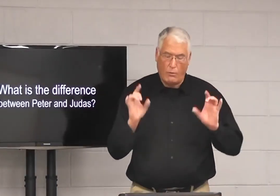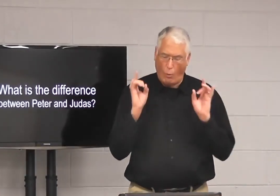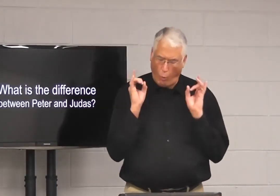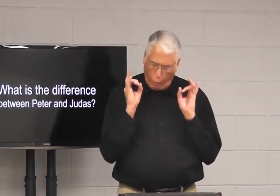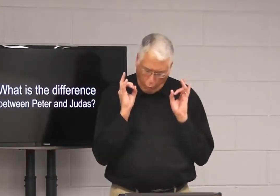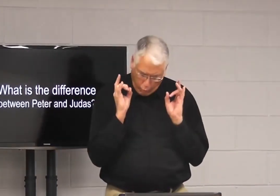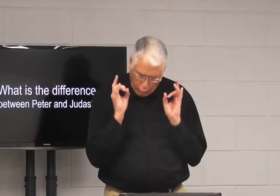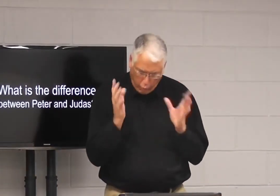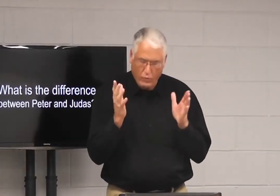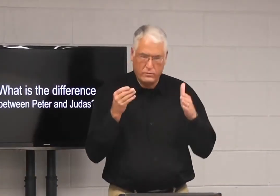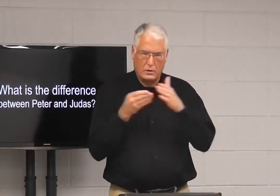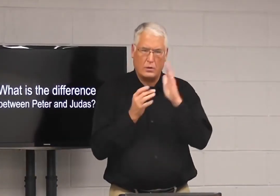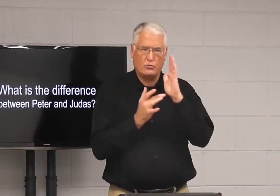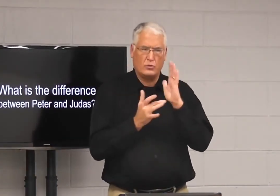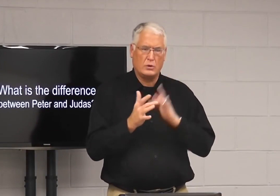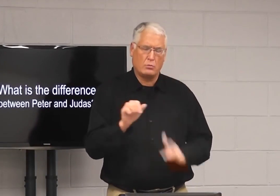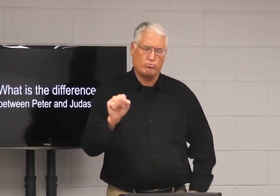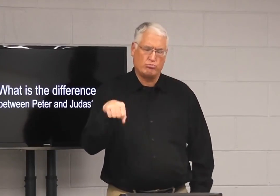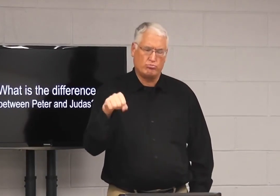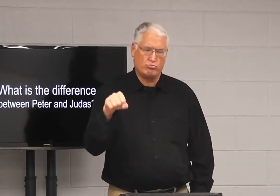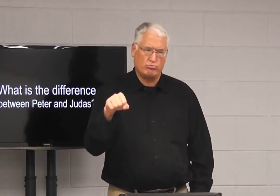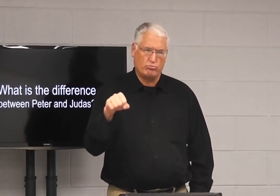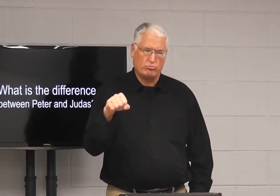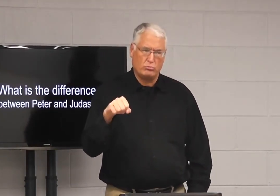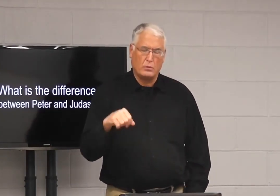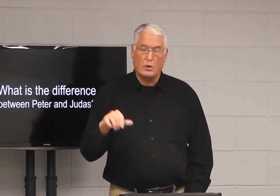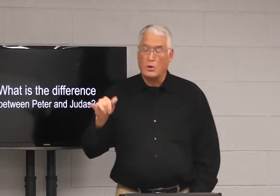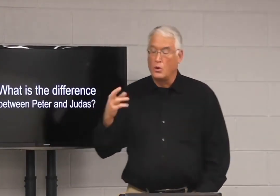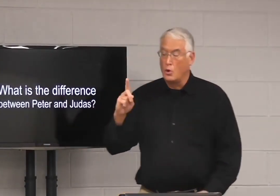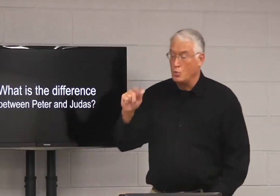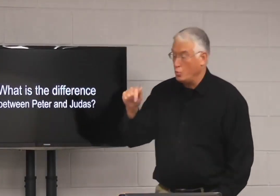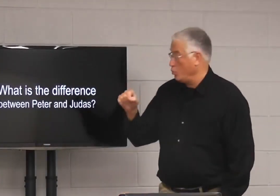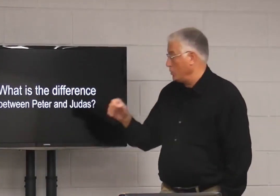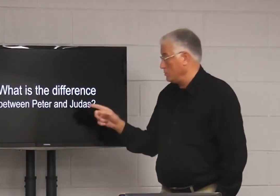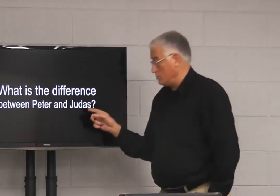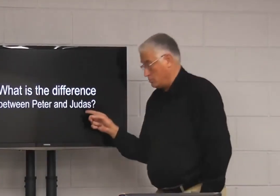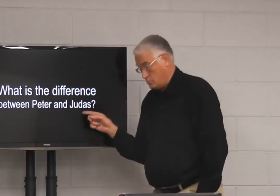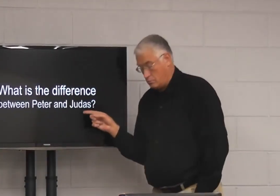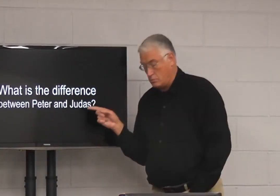They did horribly against Jesus. Judas